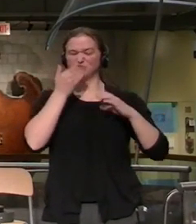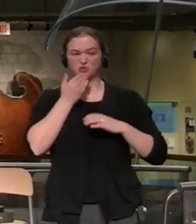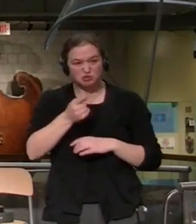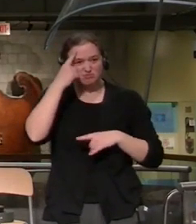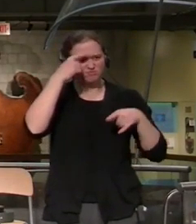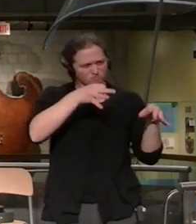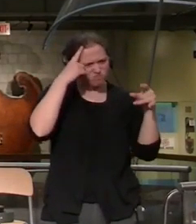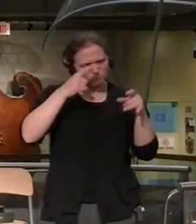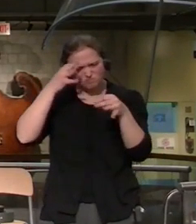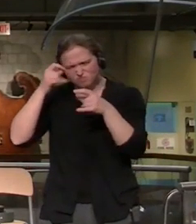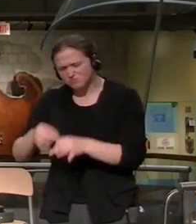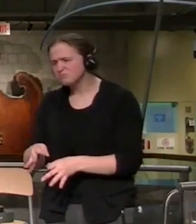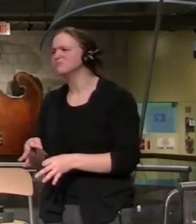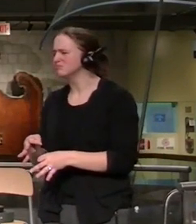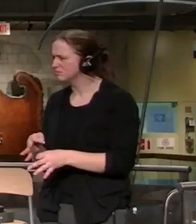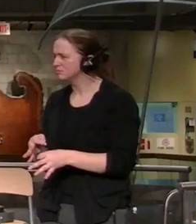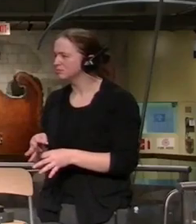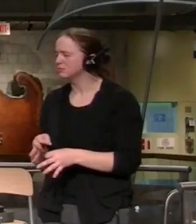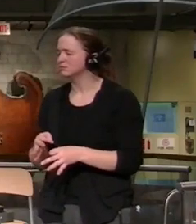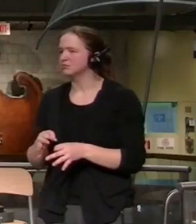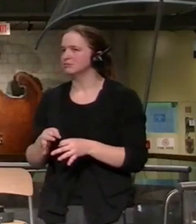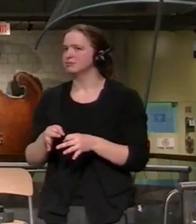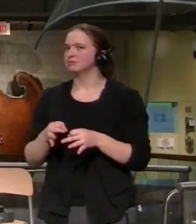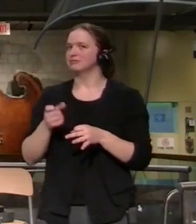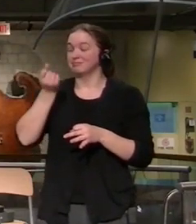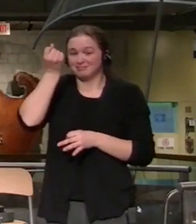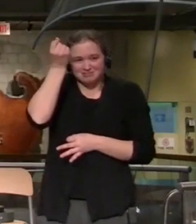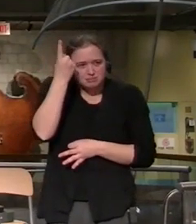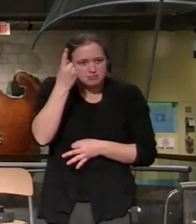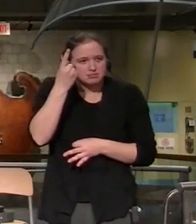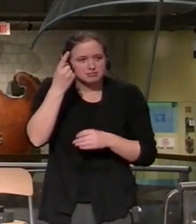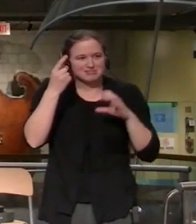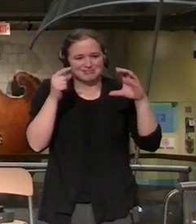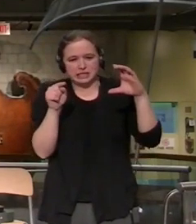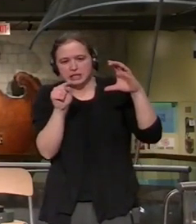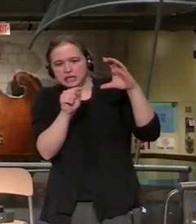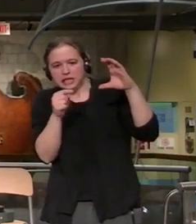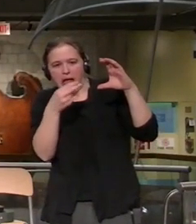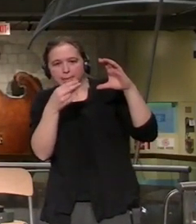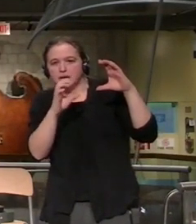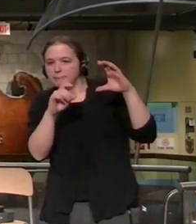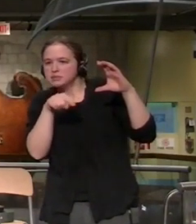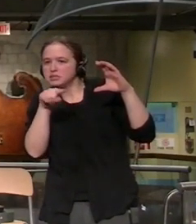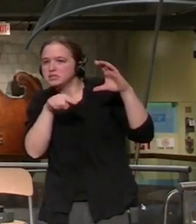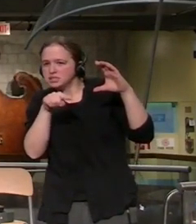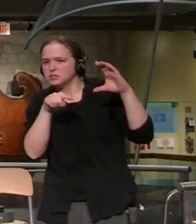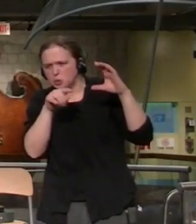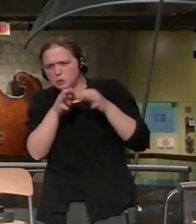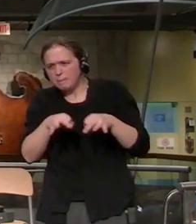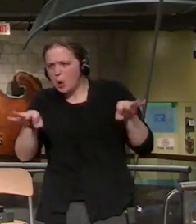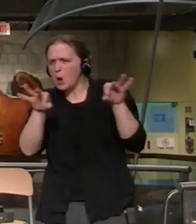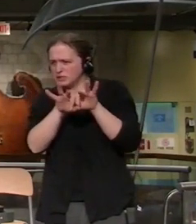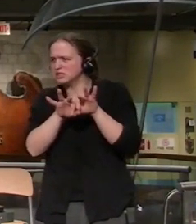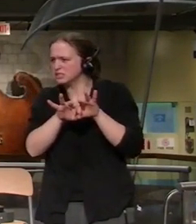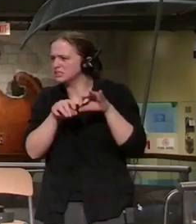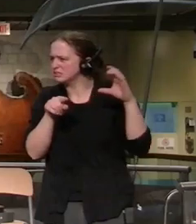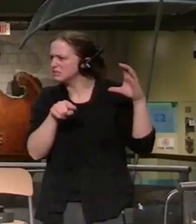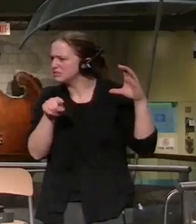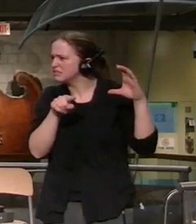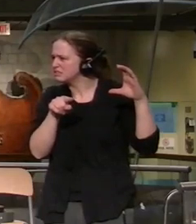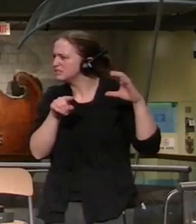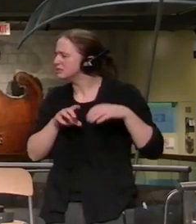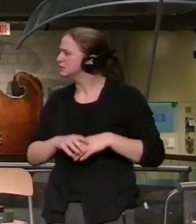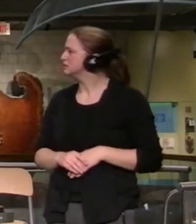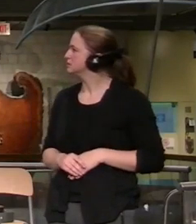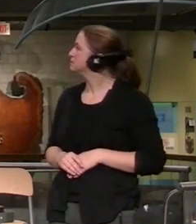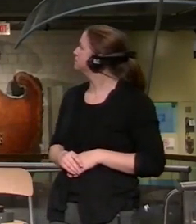very, very important, because our frontal lobes, to be able to make a good decision, has to access our memory. And so what this picture